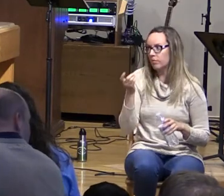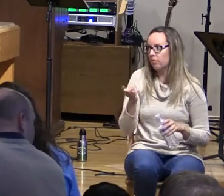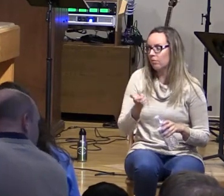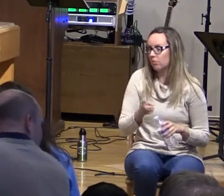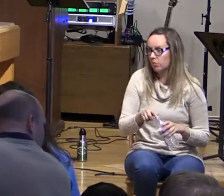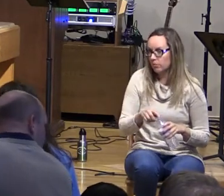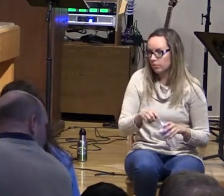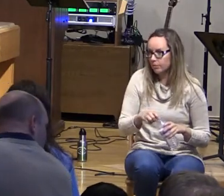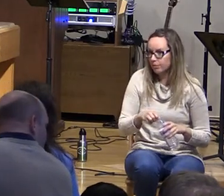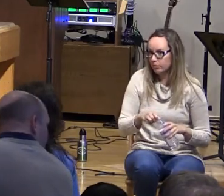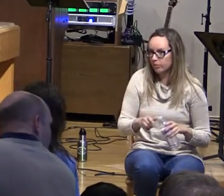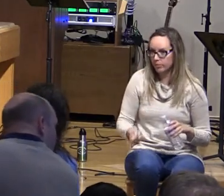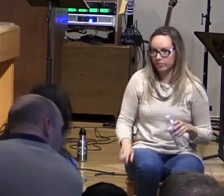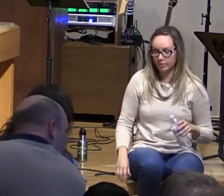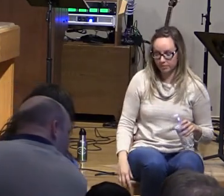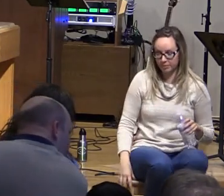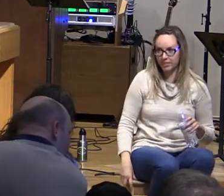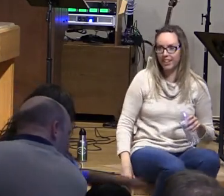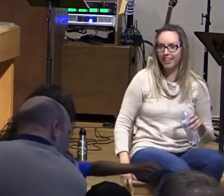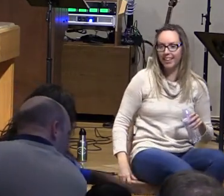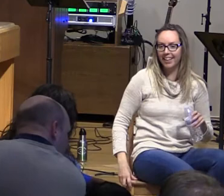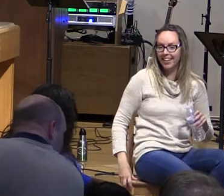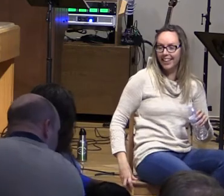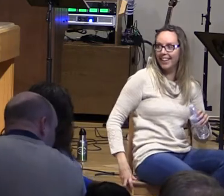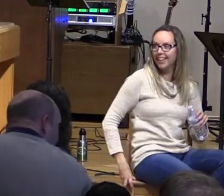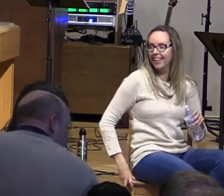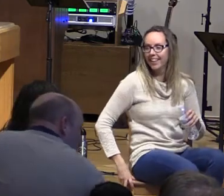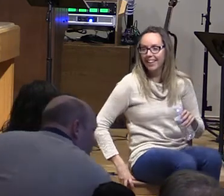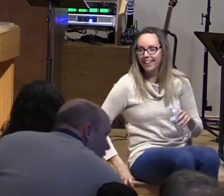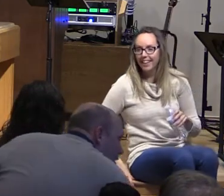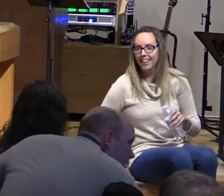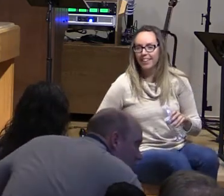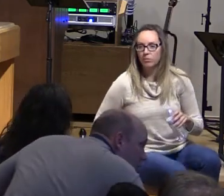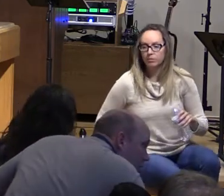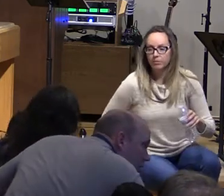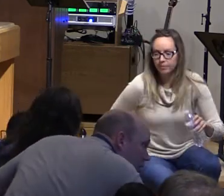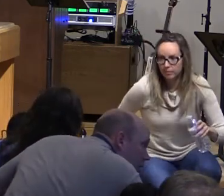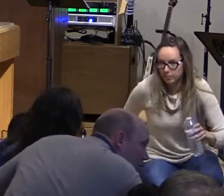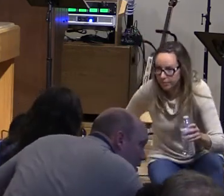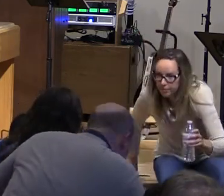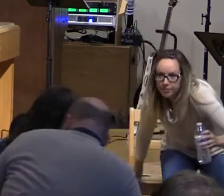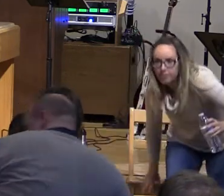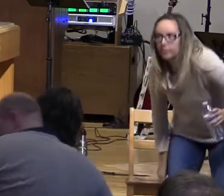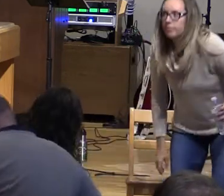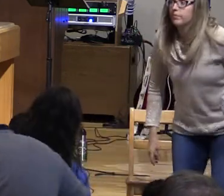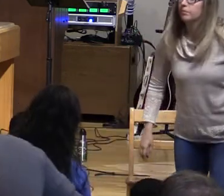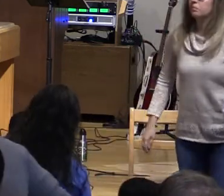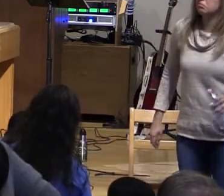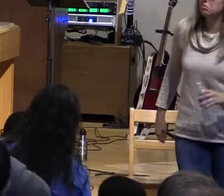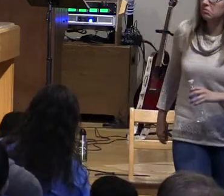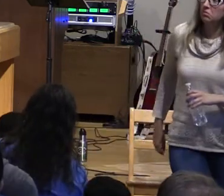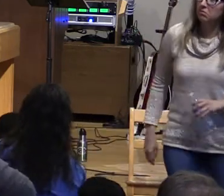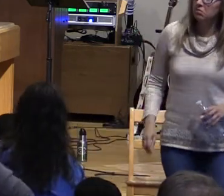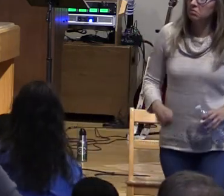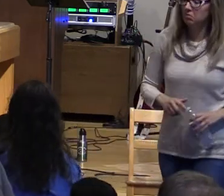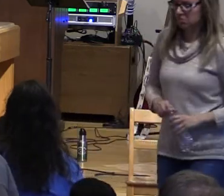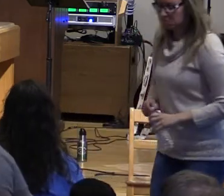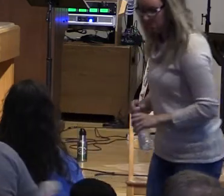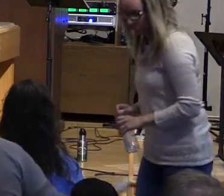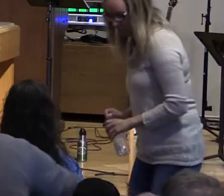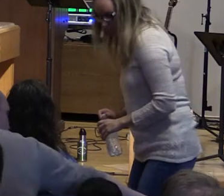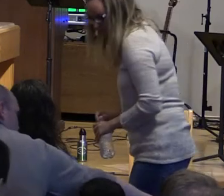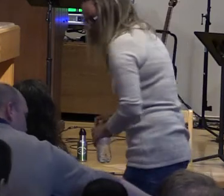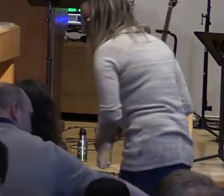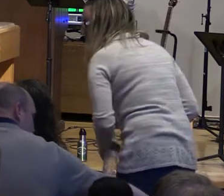Is it okay if I don't pick you up to do this? I don't care. I don't care. Okay, good.